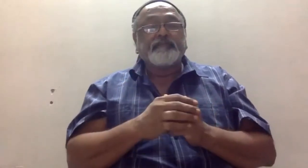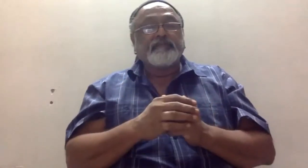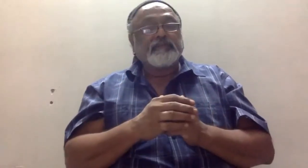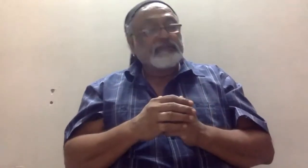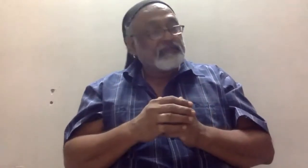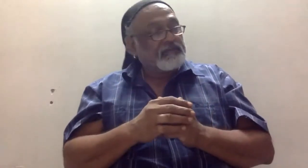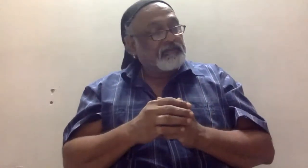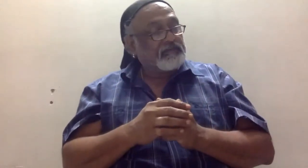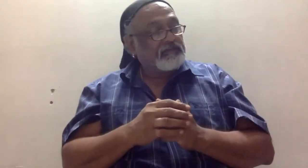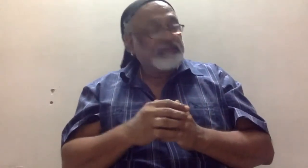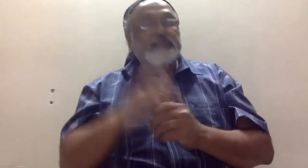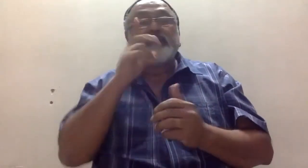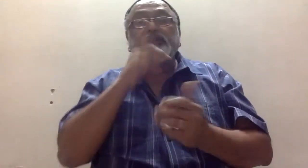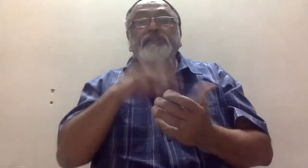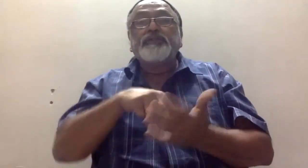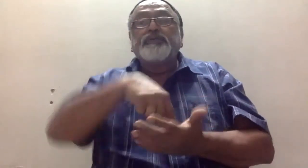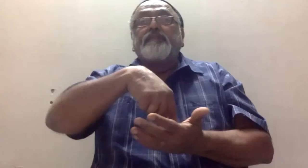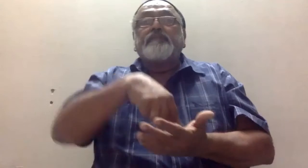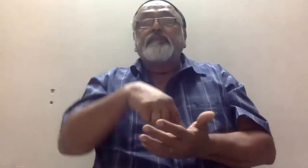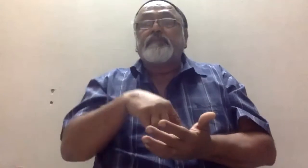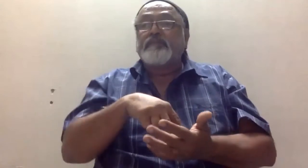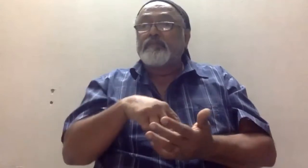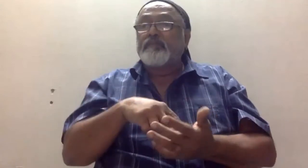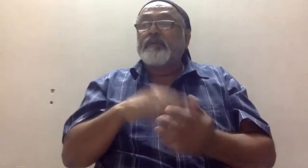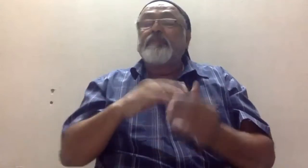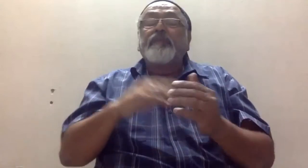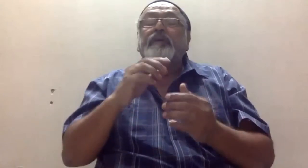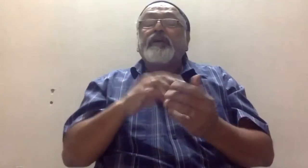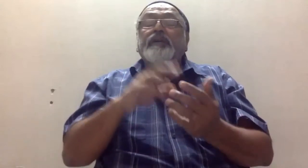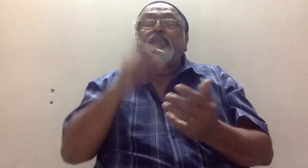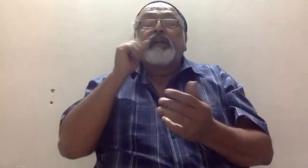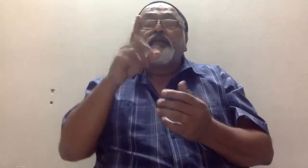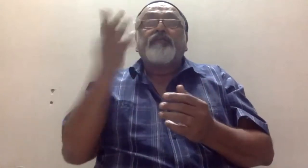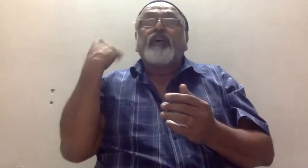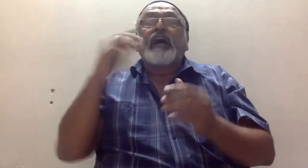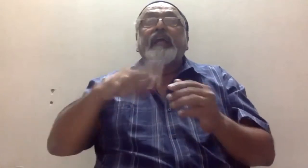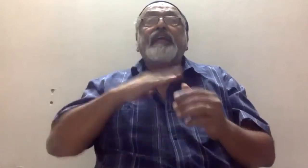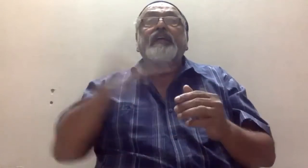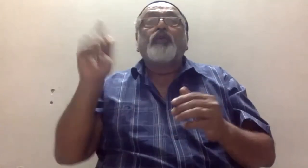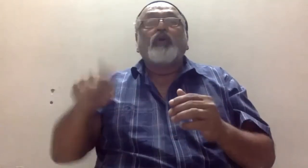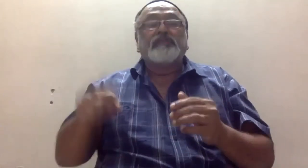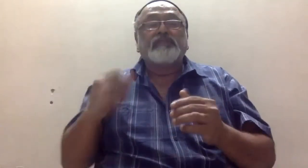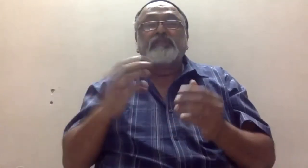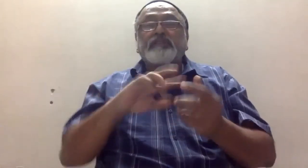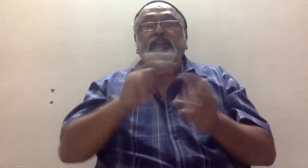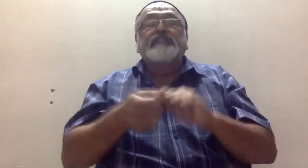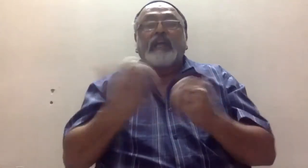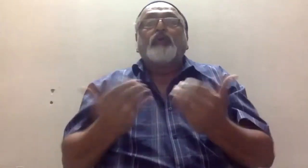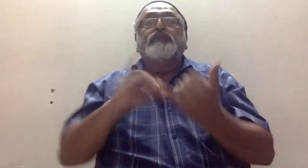and he rose to be a Supreme Court judge today. I mean, he is in the Supreme Court. And Mr. Bhatt,